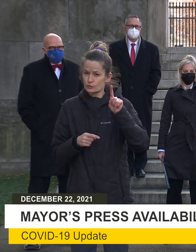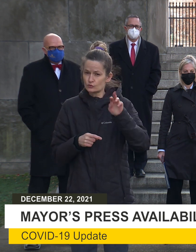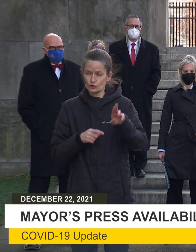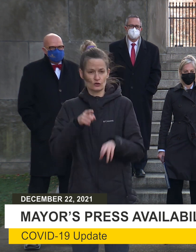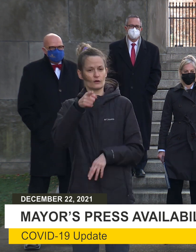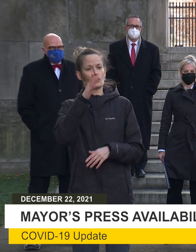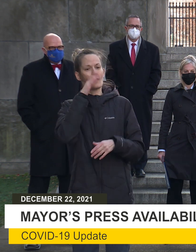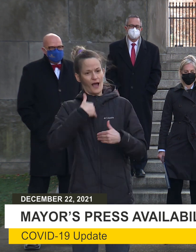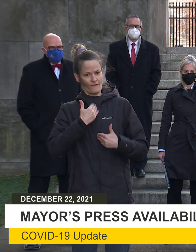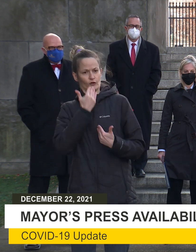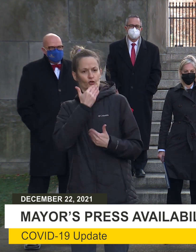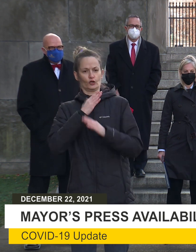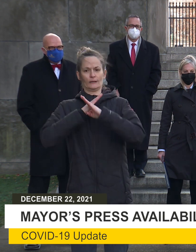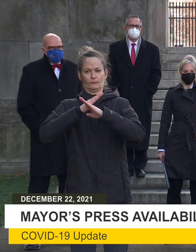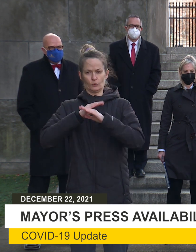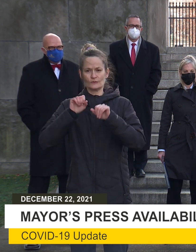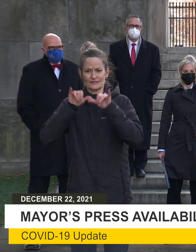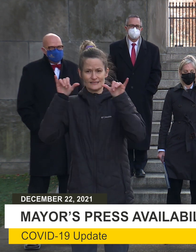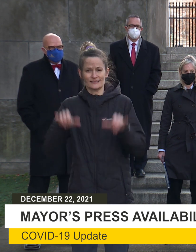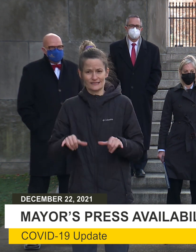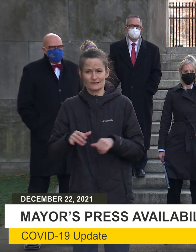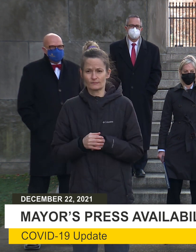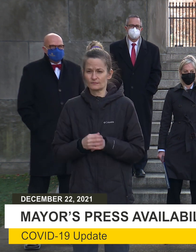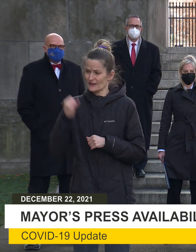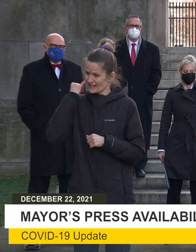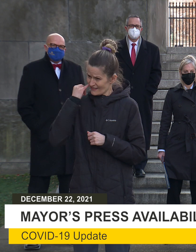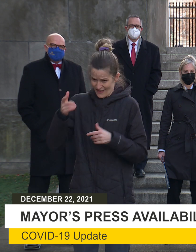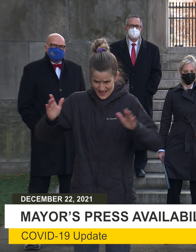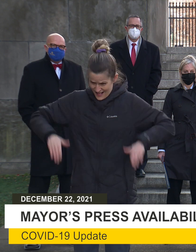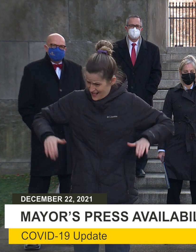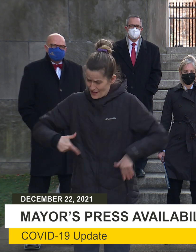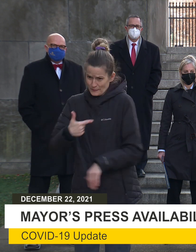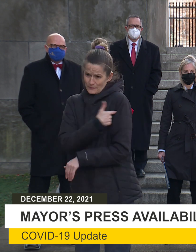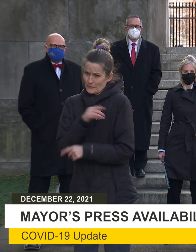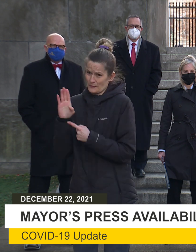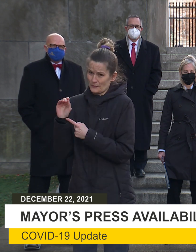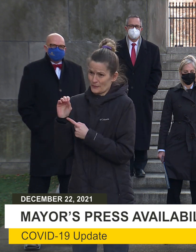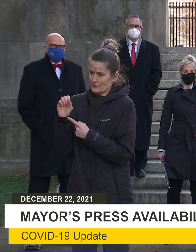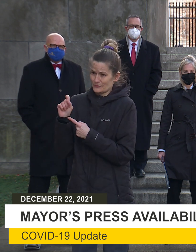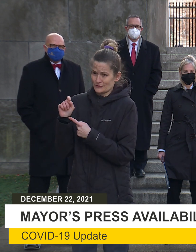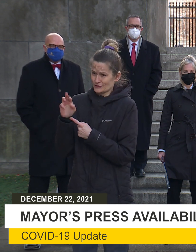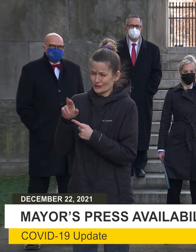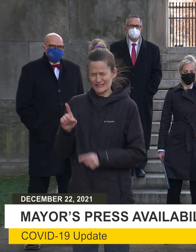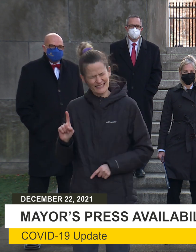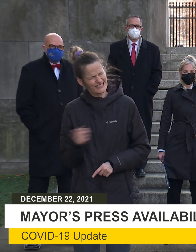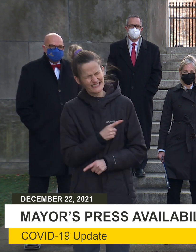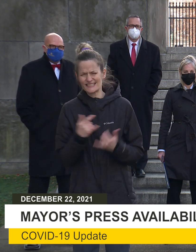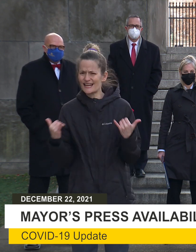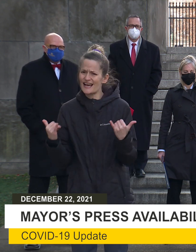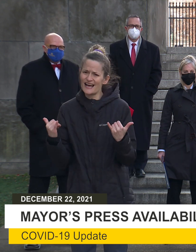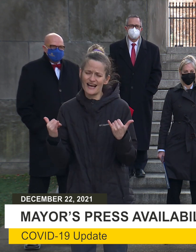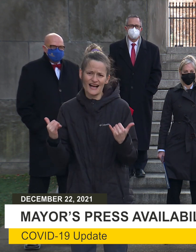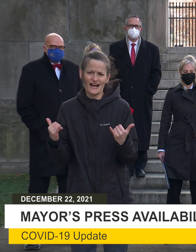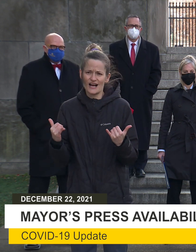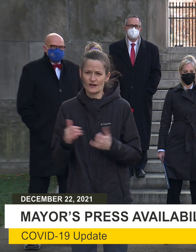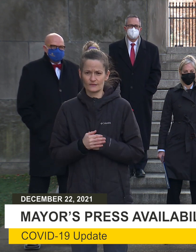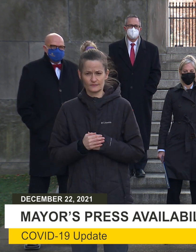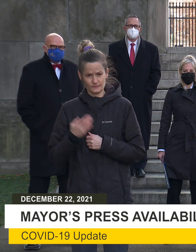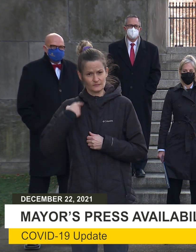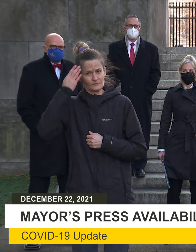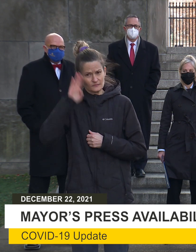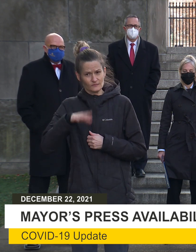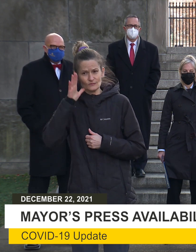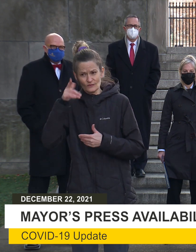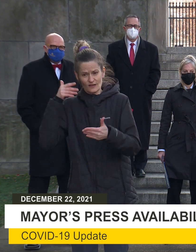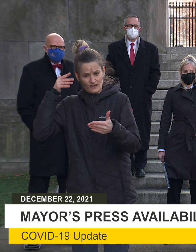booster, get it immediately. We know that the immunity gained from the vaccination series decreases over time, and getting that booster